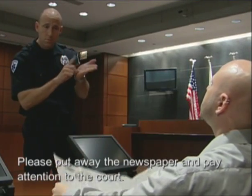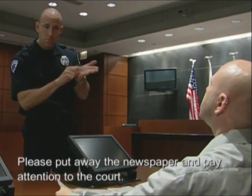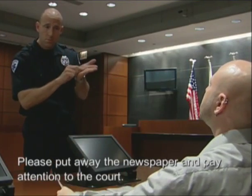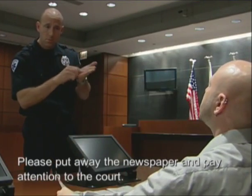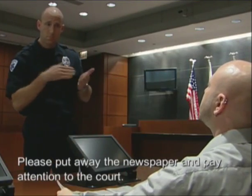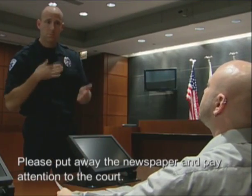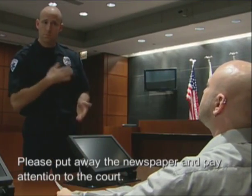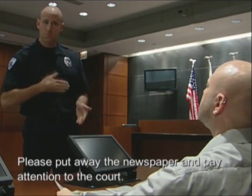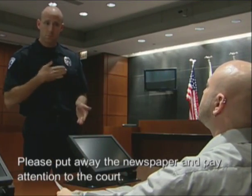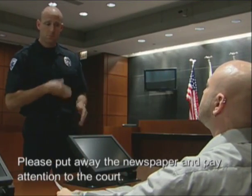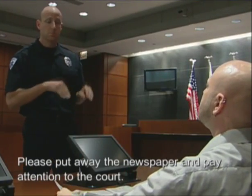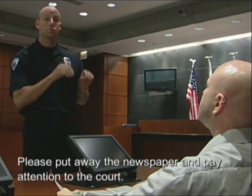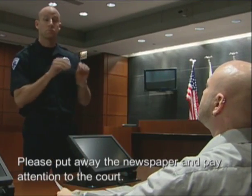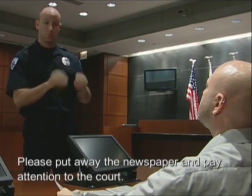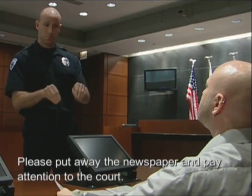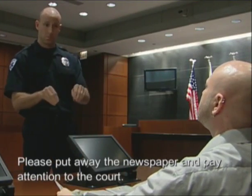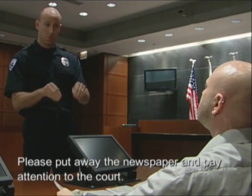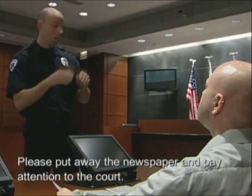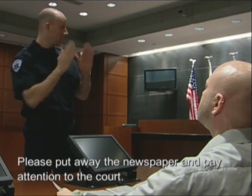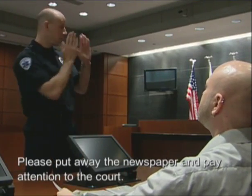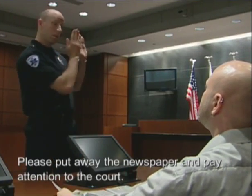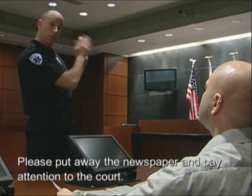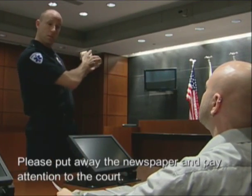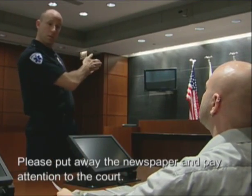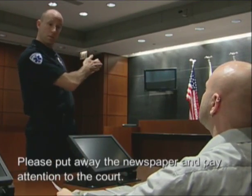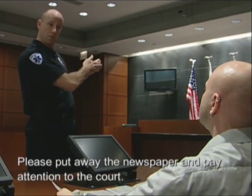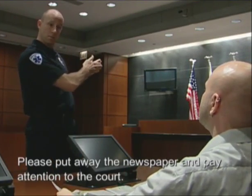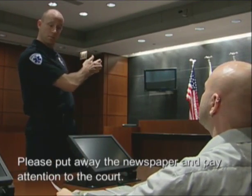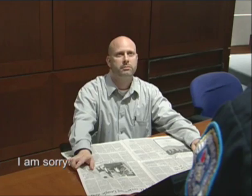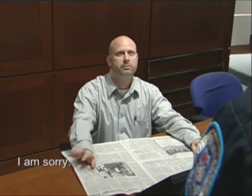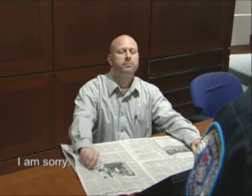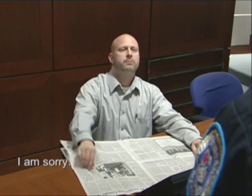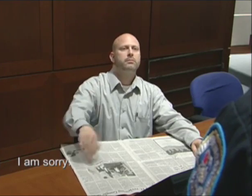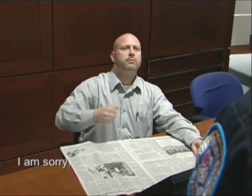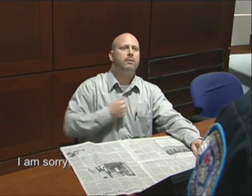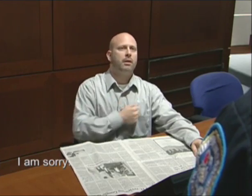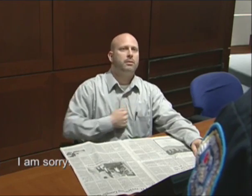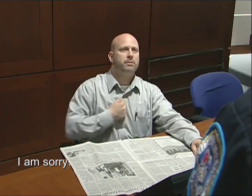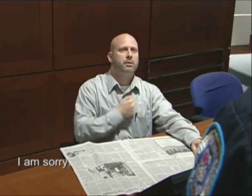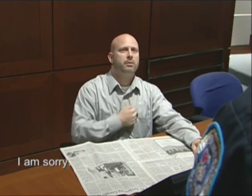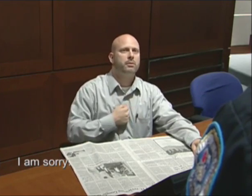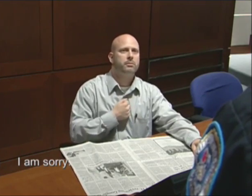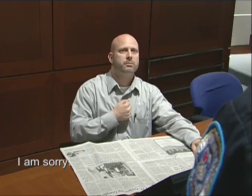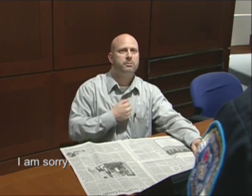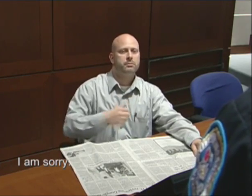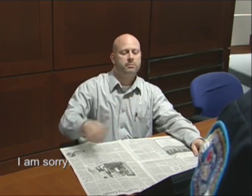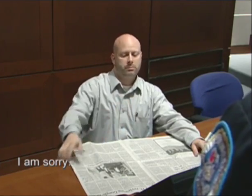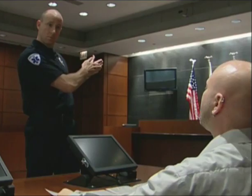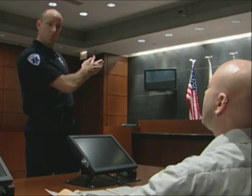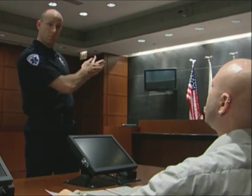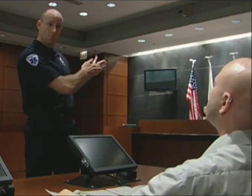Please put away the newspaper and pay attention to the court. I'm sorry.